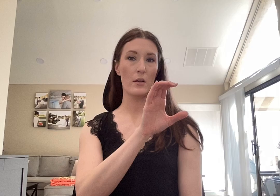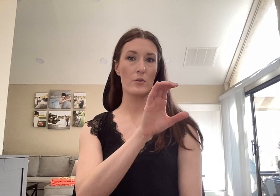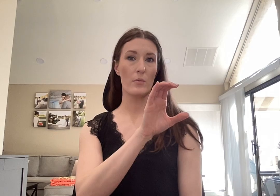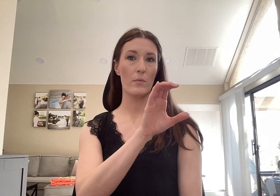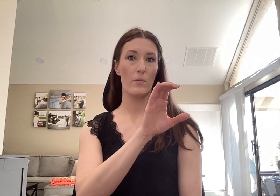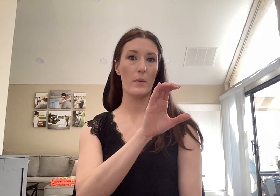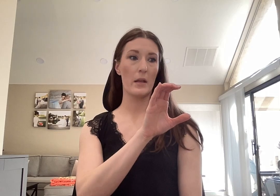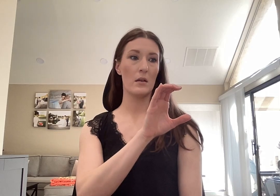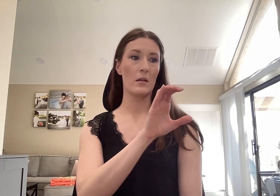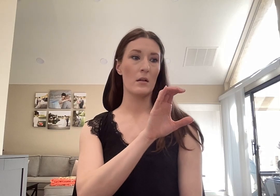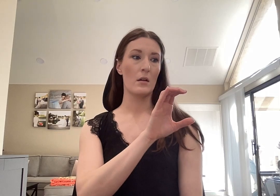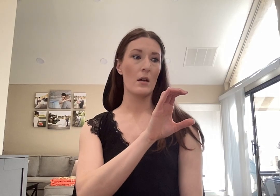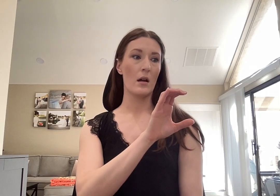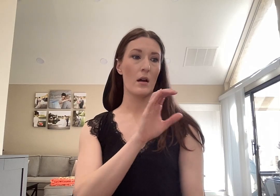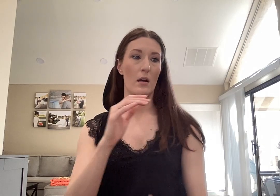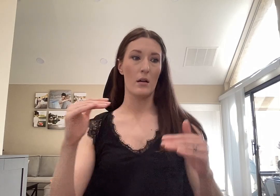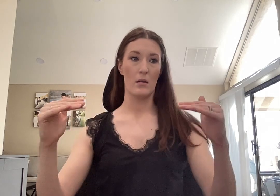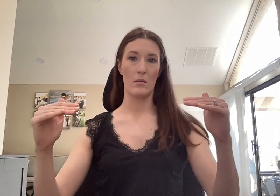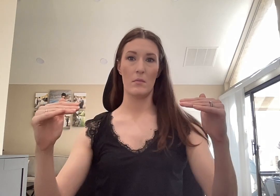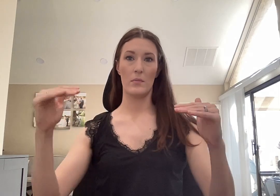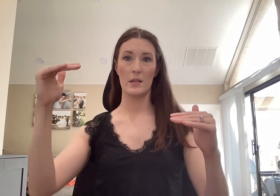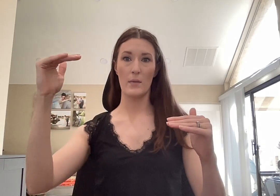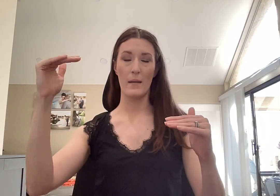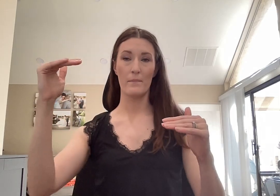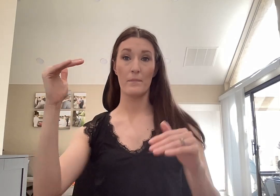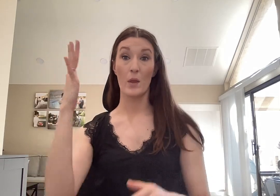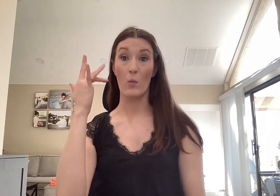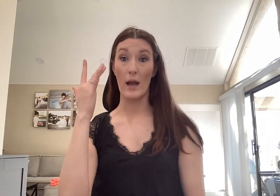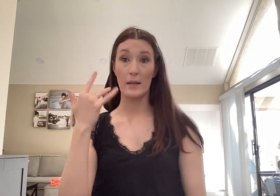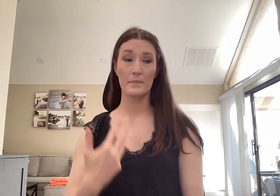100 women. This way. Why?